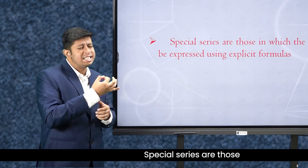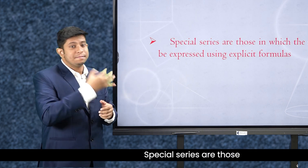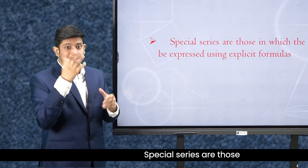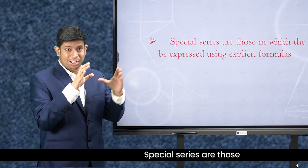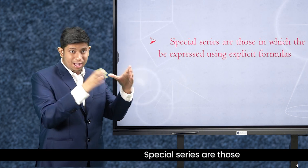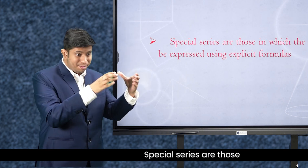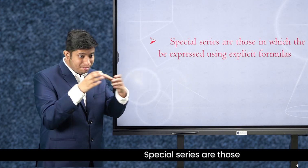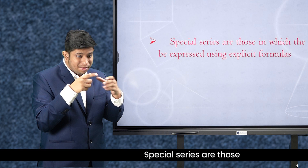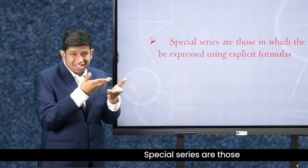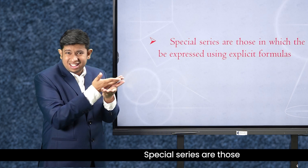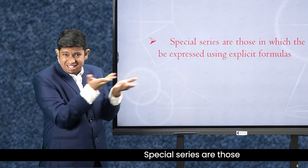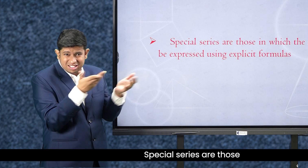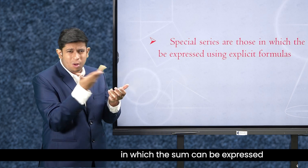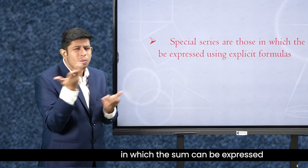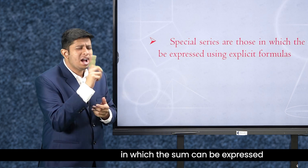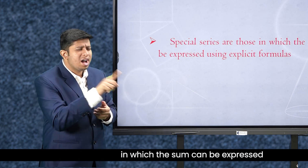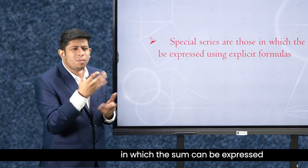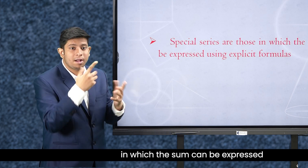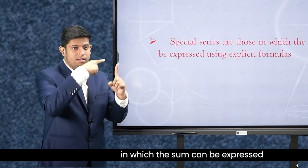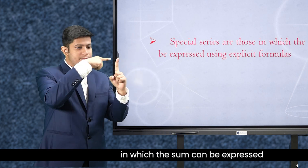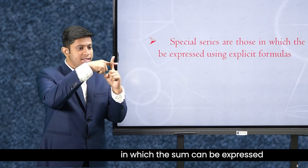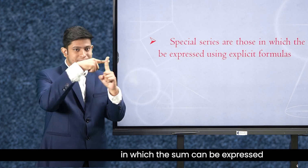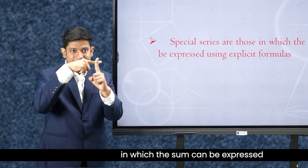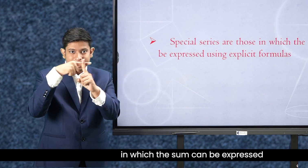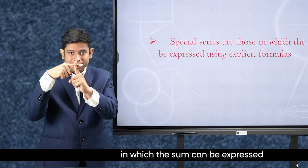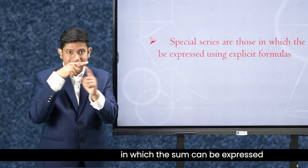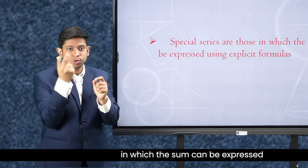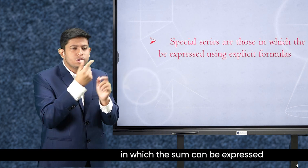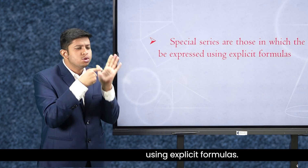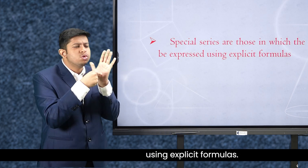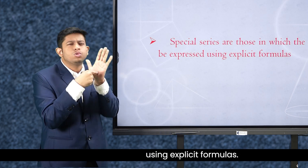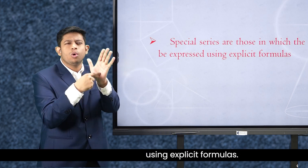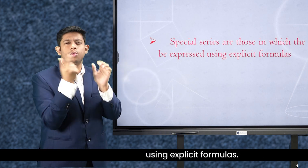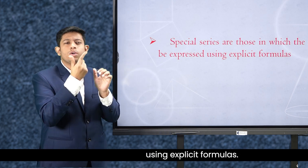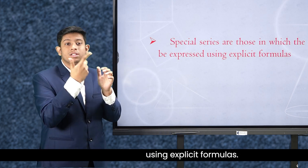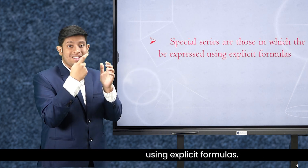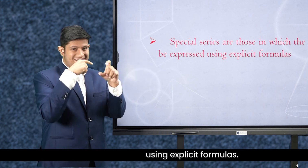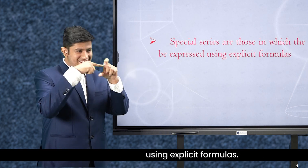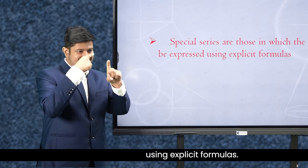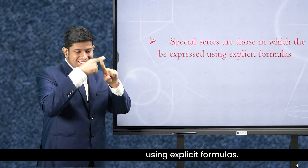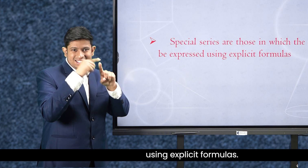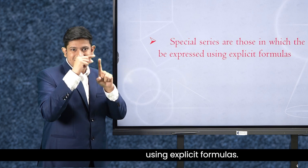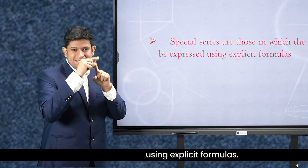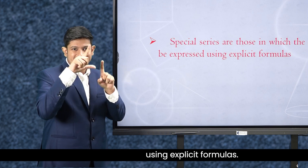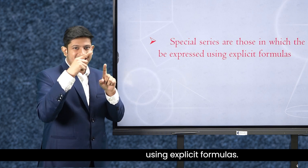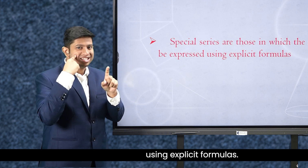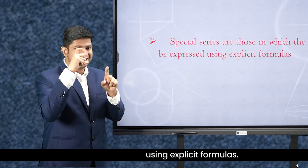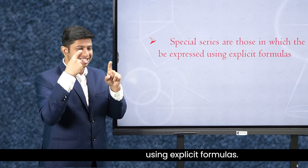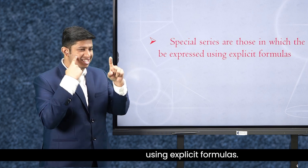Special series are those in which the sum can be expressed using explicit formulas.